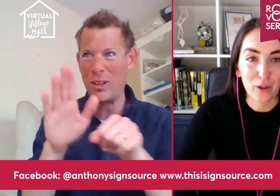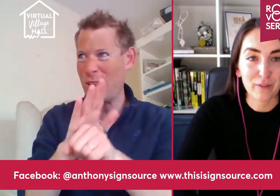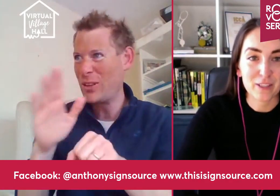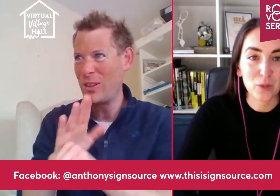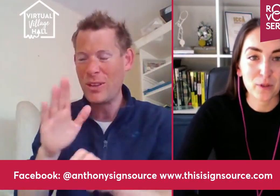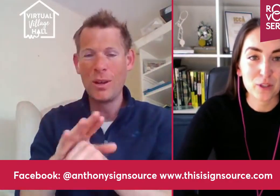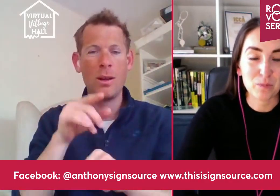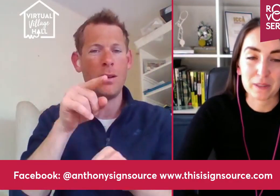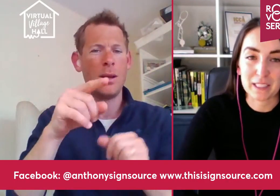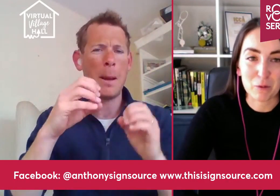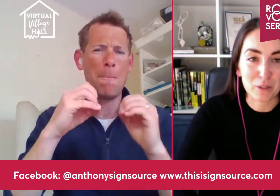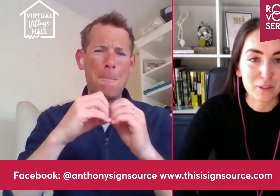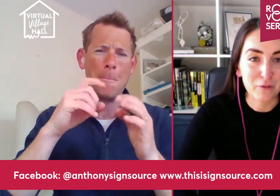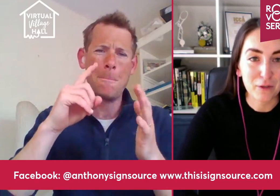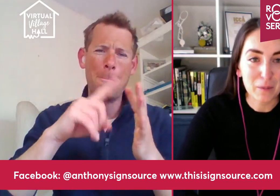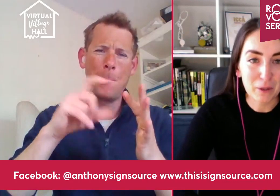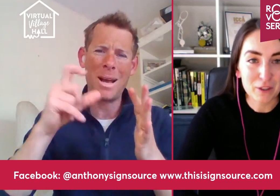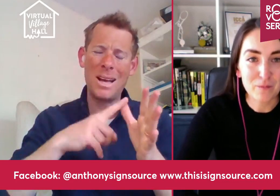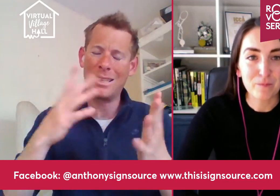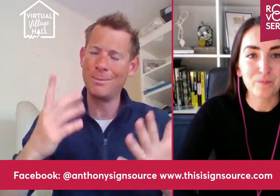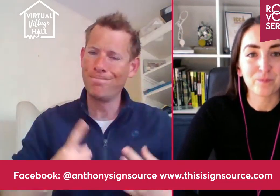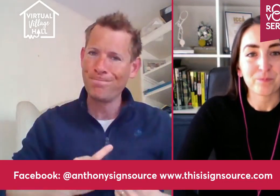qualified interpreters, but everyone's fully booked.